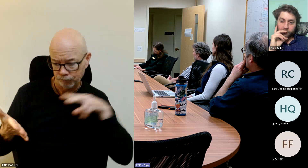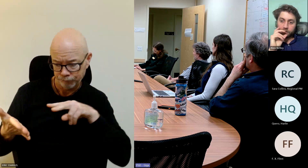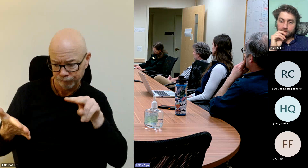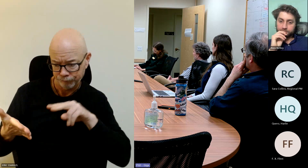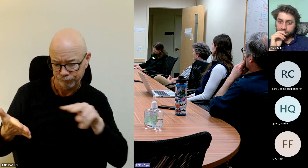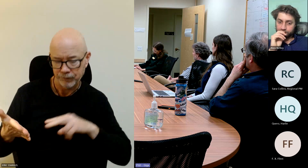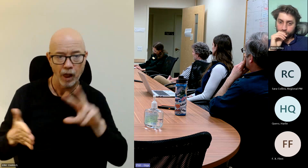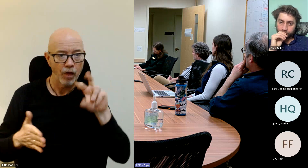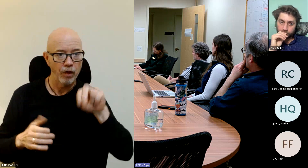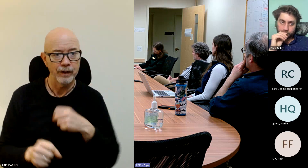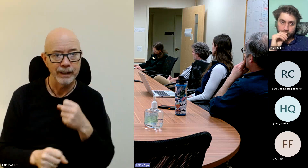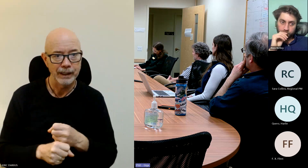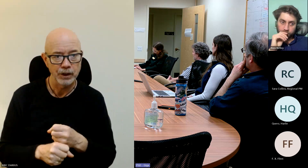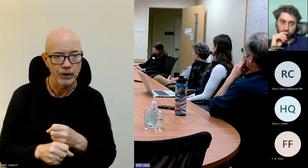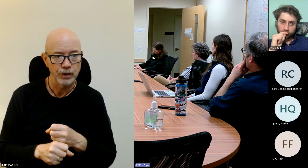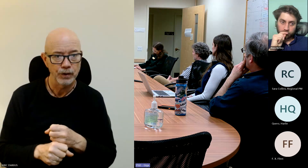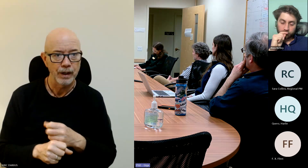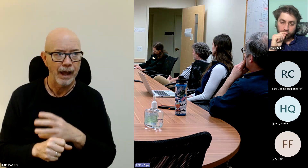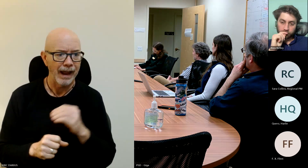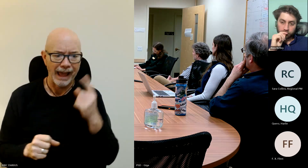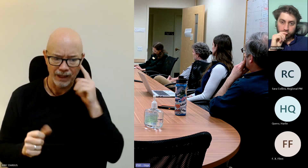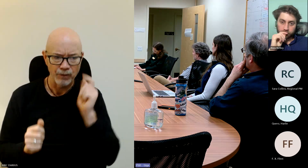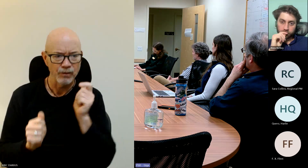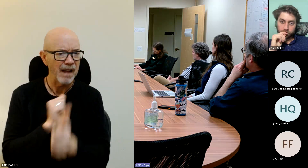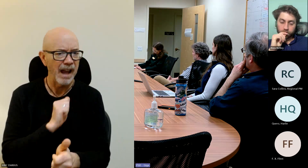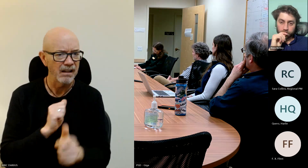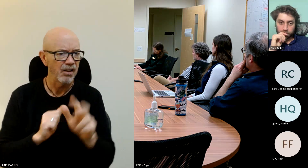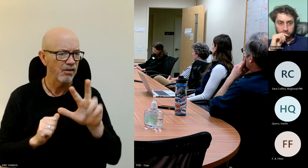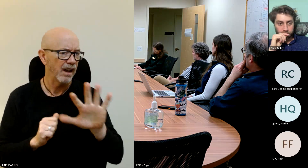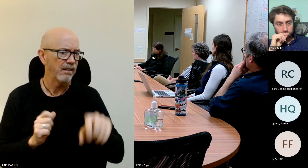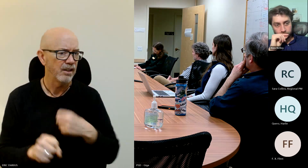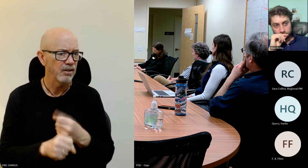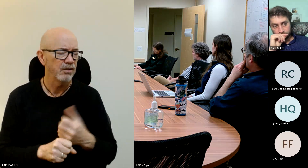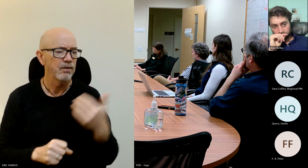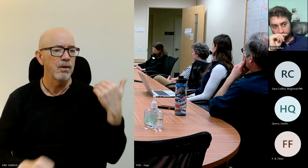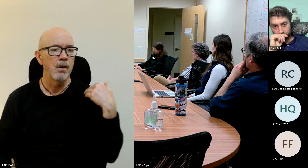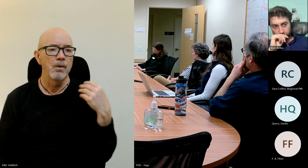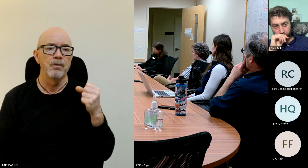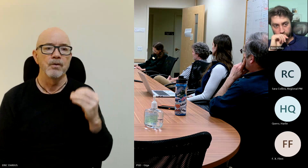it was only written like 35 years ago. So